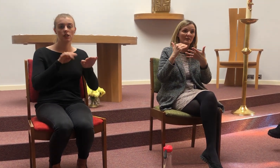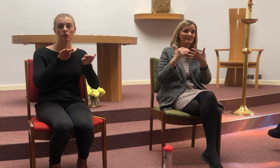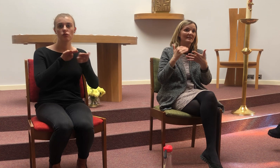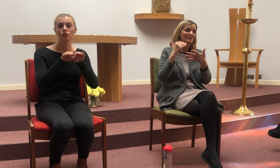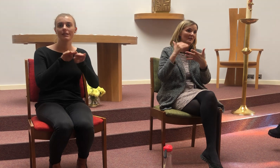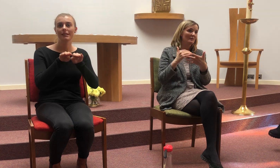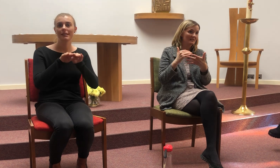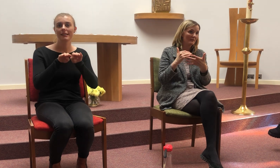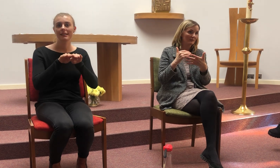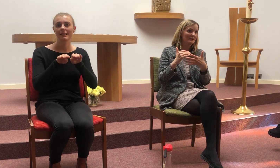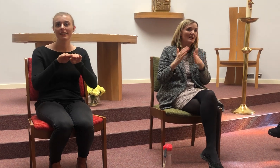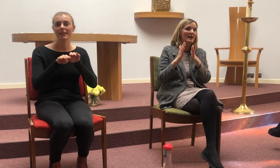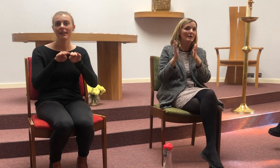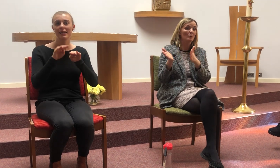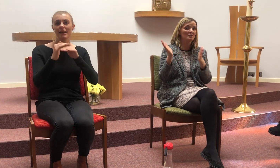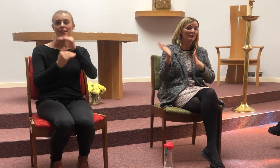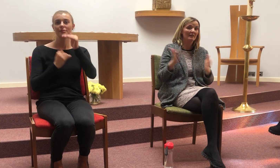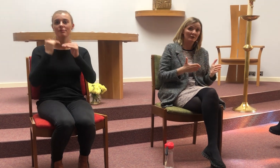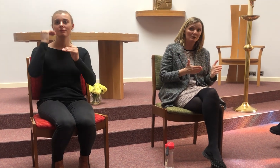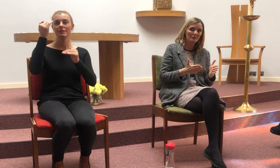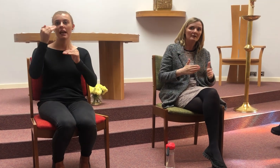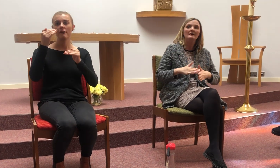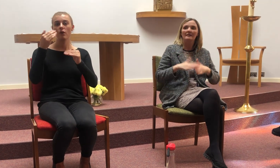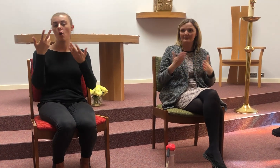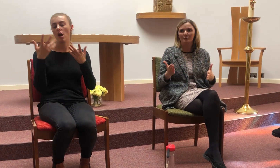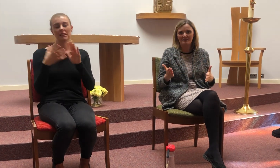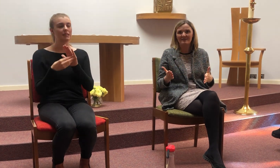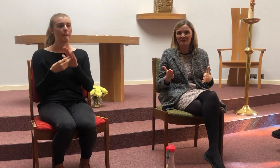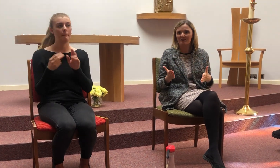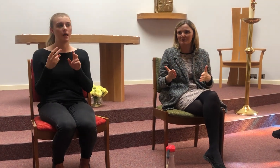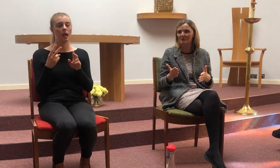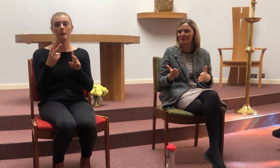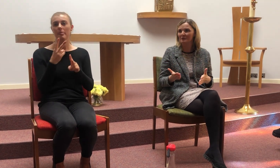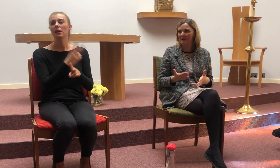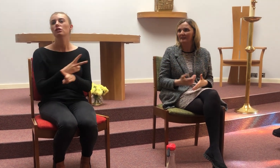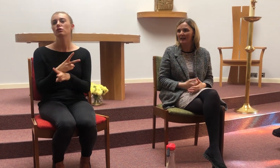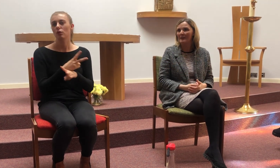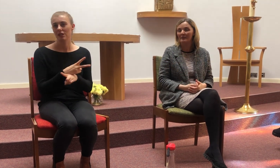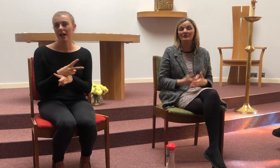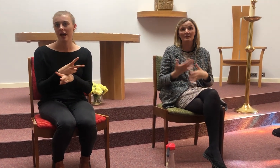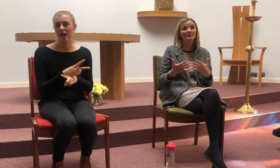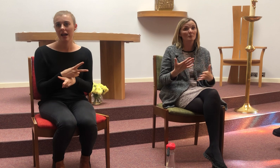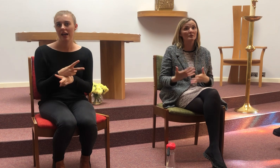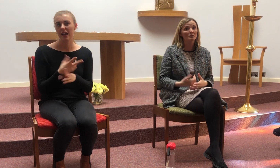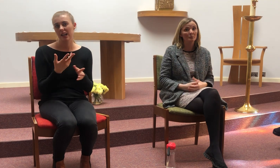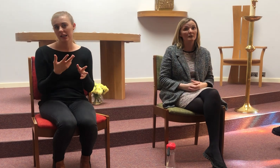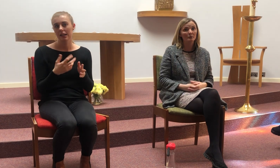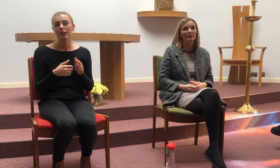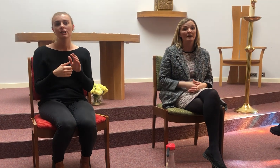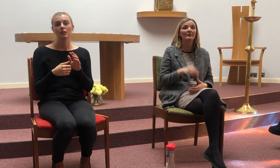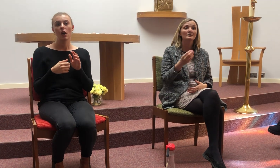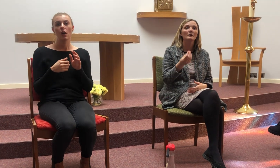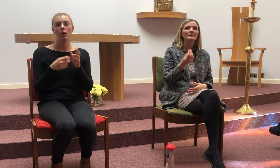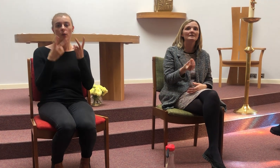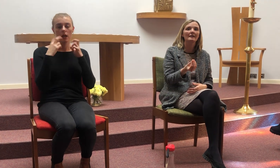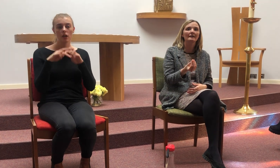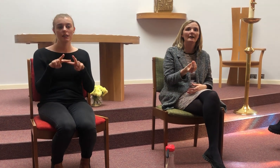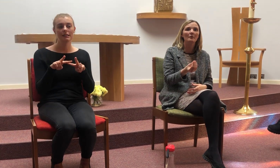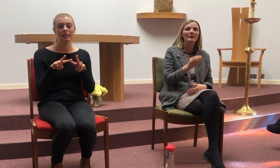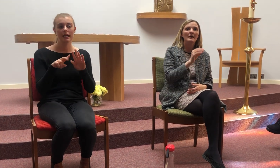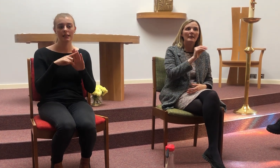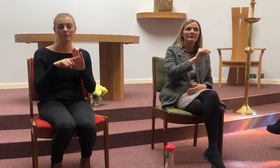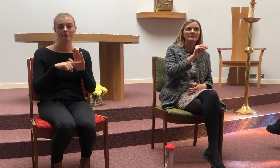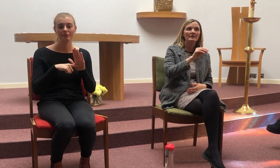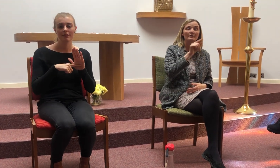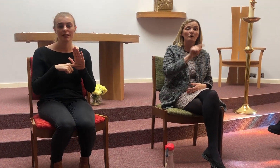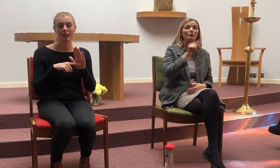level 5, level 6 or level 7. Once they're in the door, it's much easier for us to do that, and so that's what we do. We look at, and that's why we say